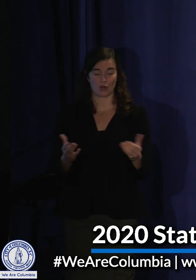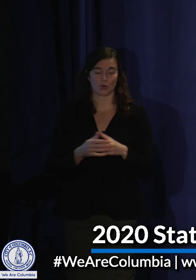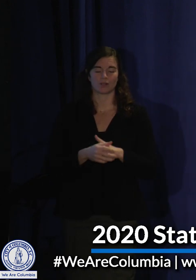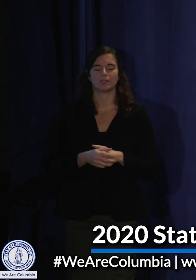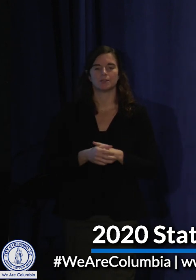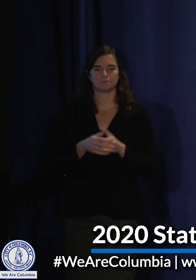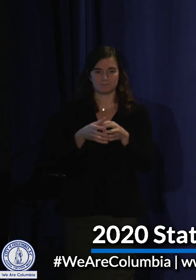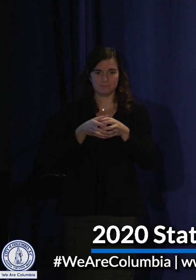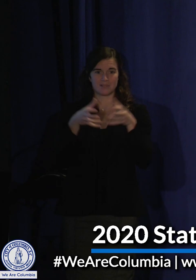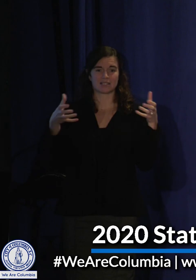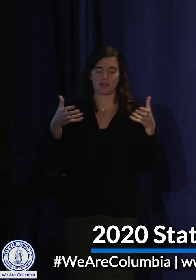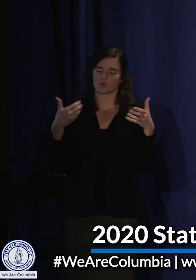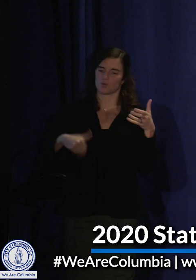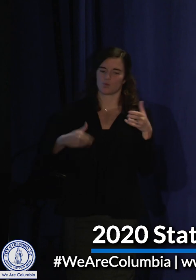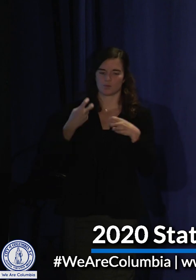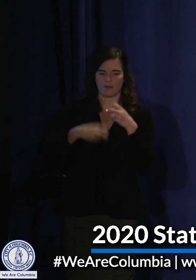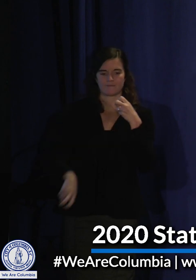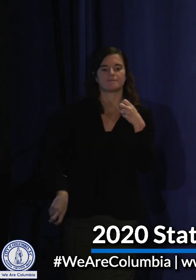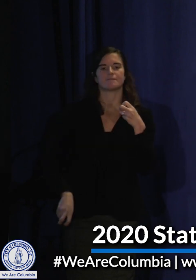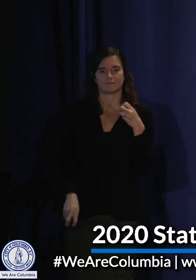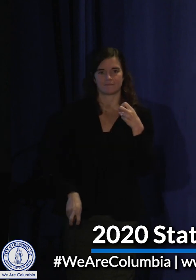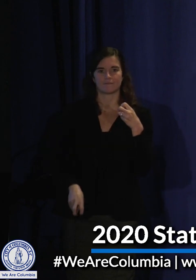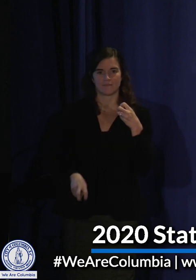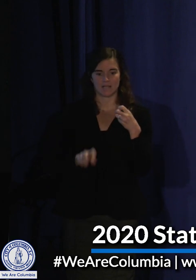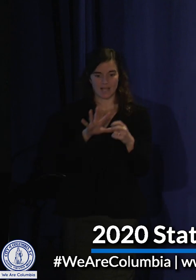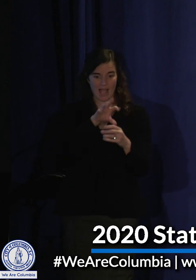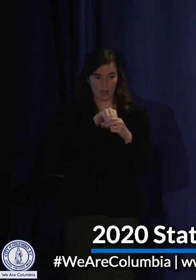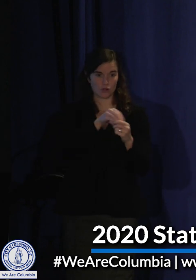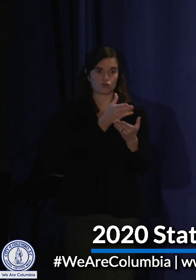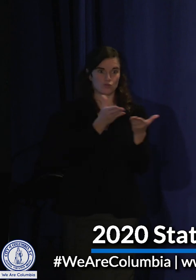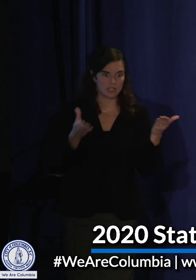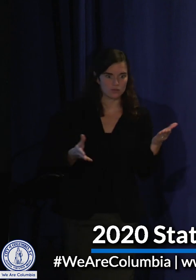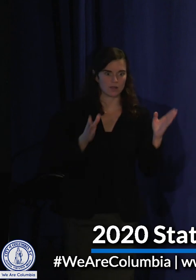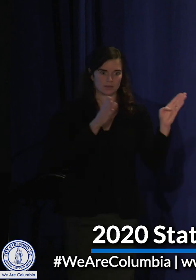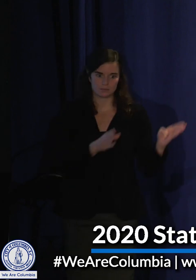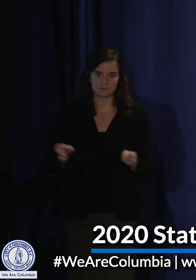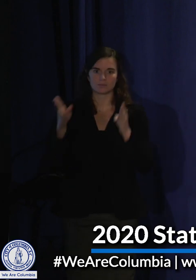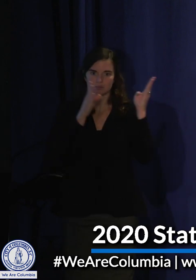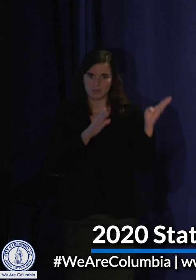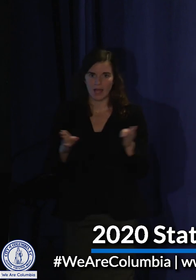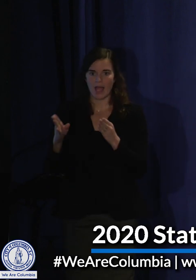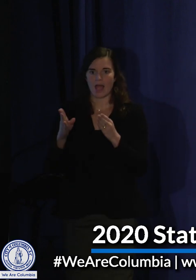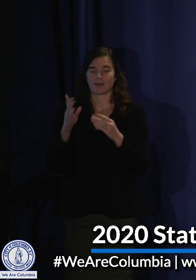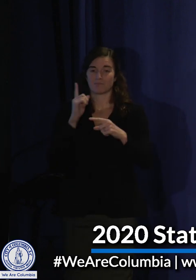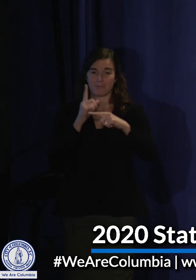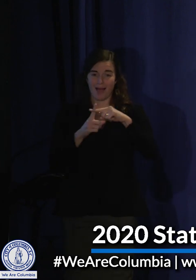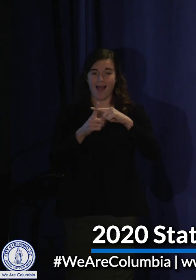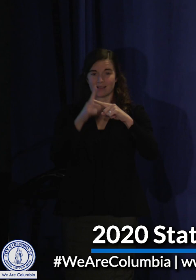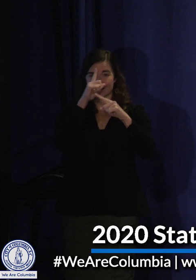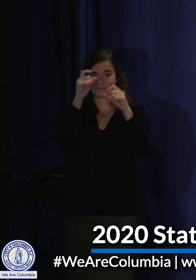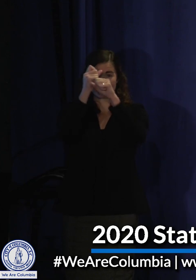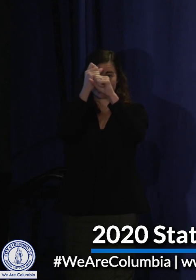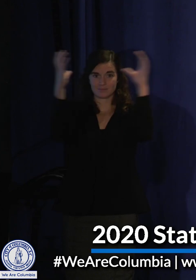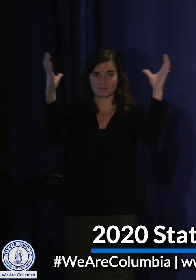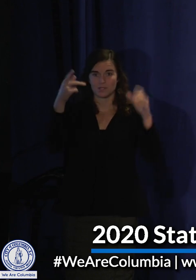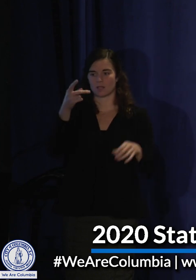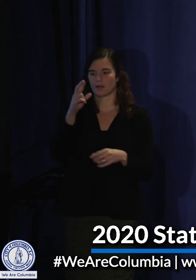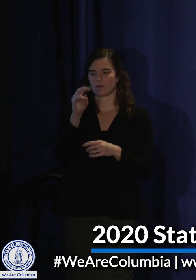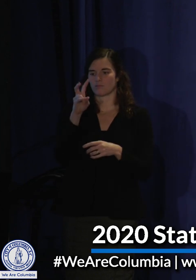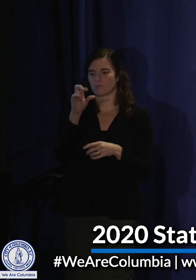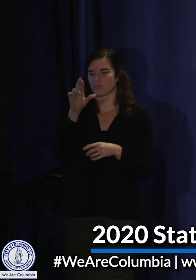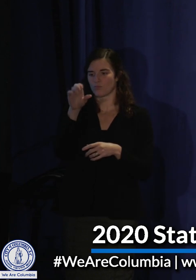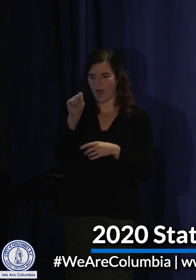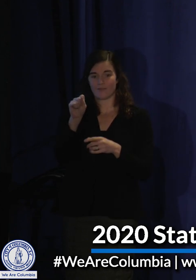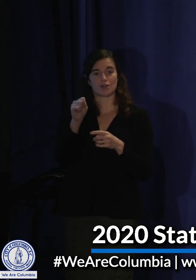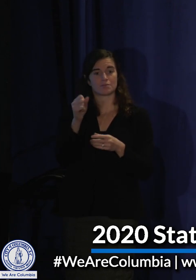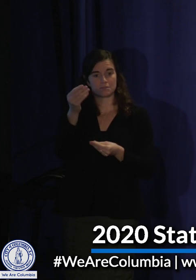endeavor. It not only involves resources and strategy, but also vision. Proverbs tells us that where there's no vision, people